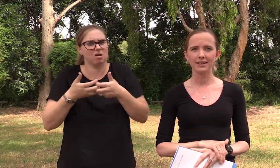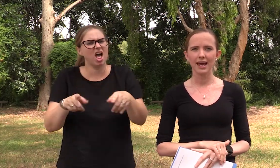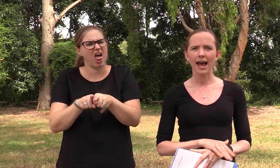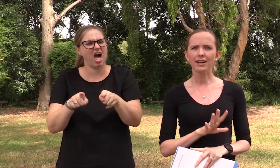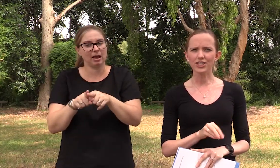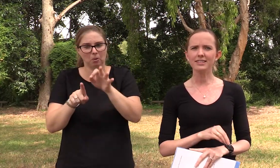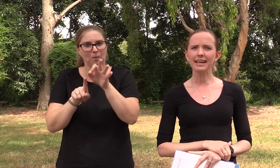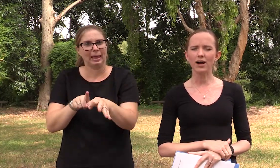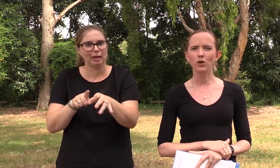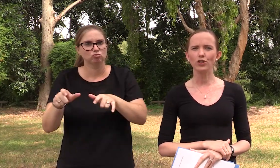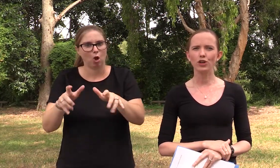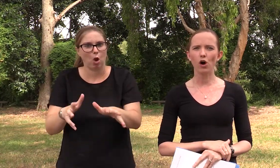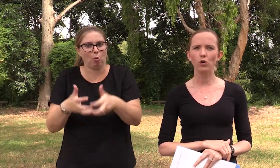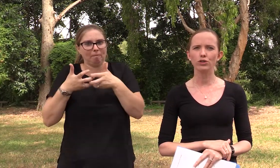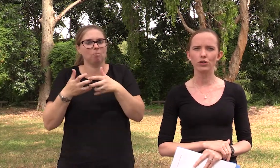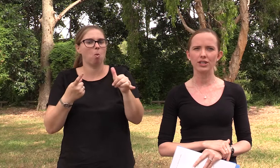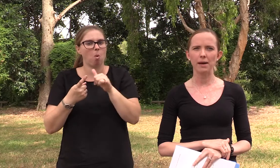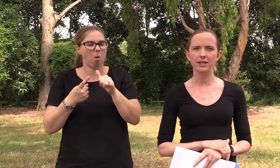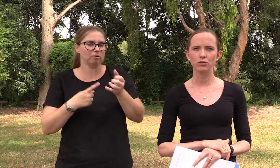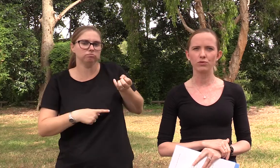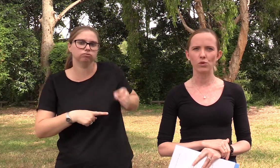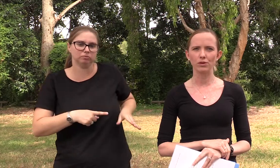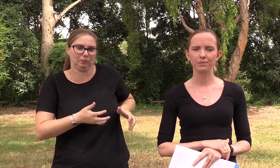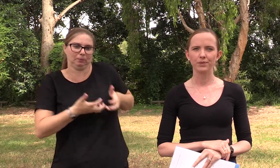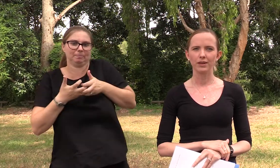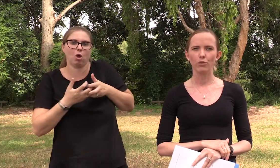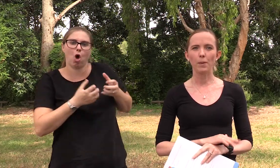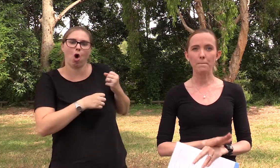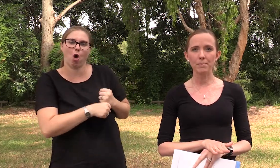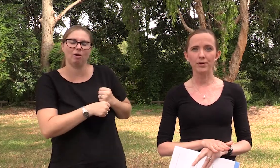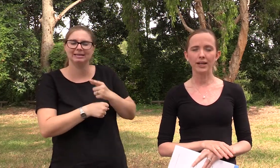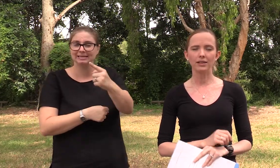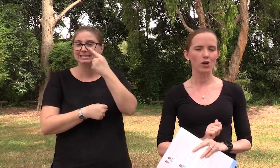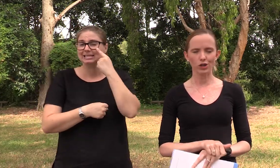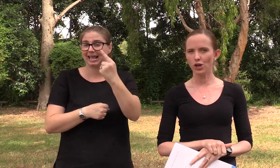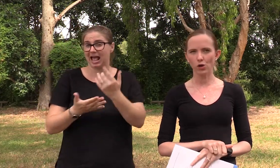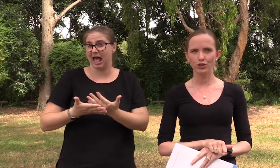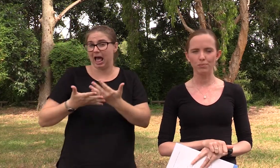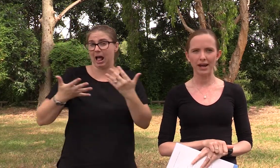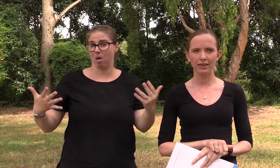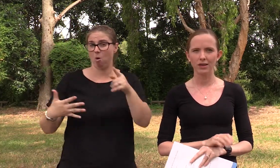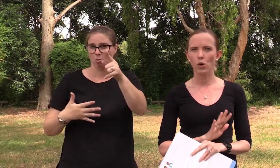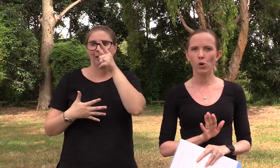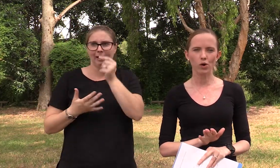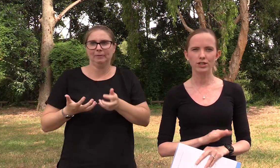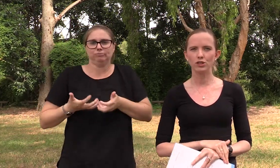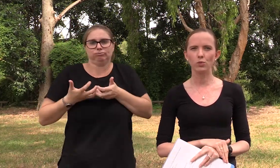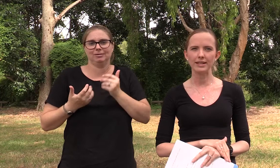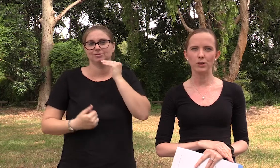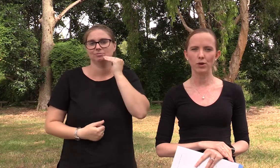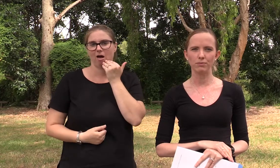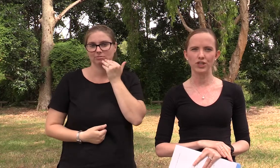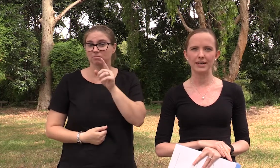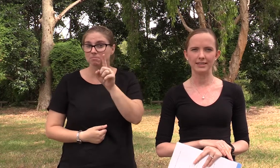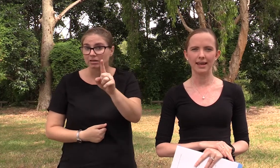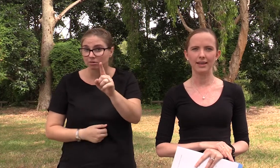wind, and just see how long you can hold on to that muscle for. Remembering not to hold your breath or to squeeze